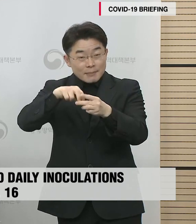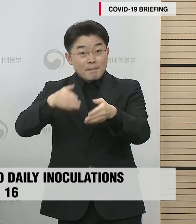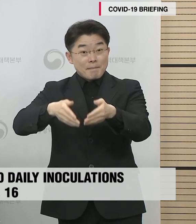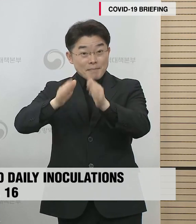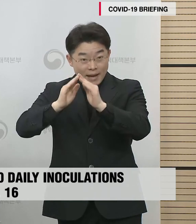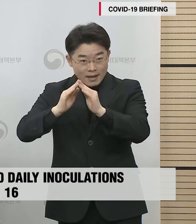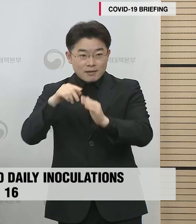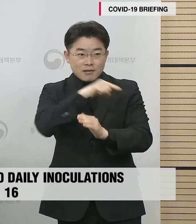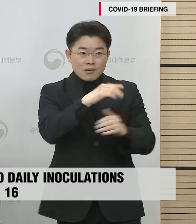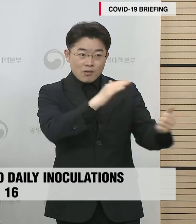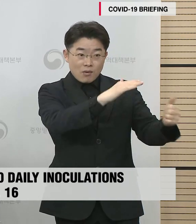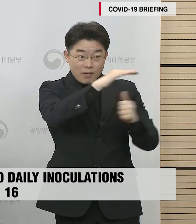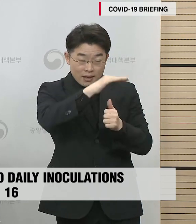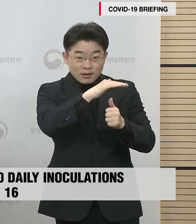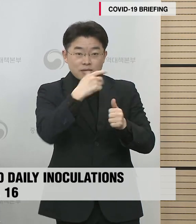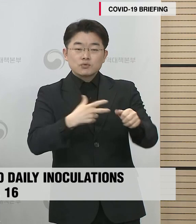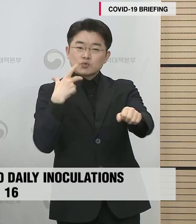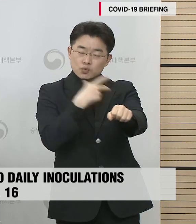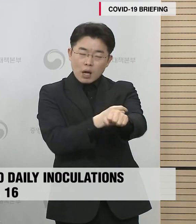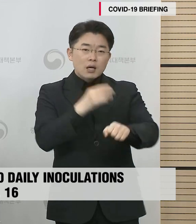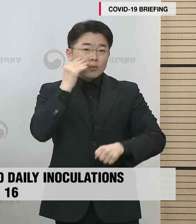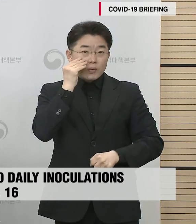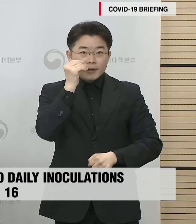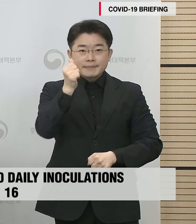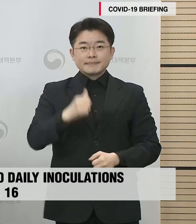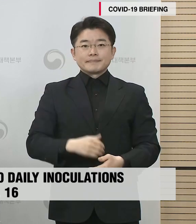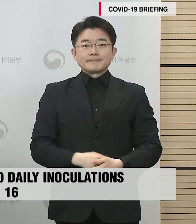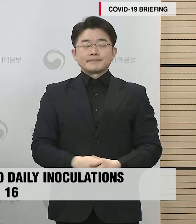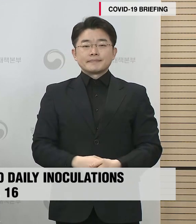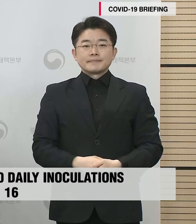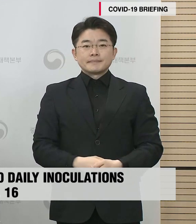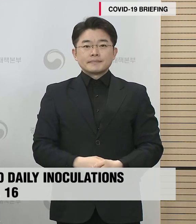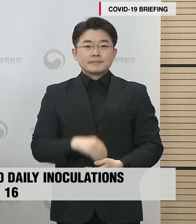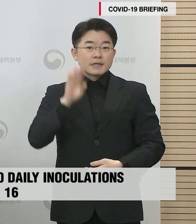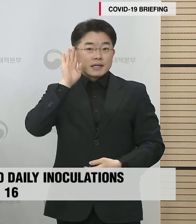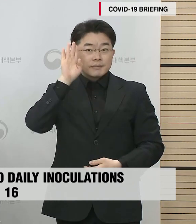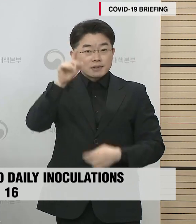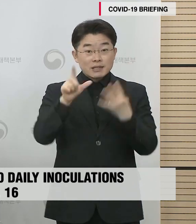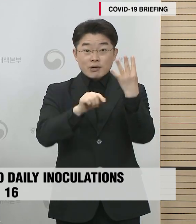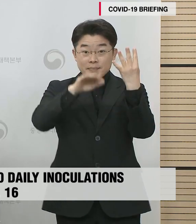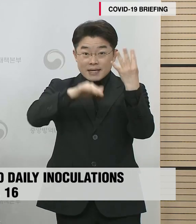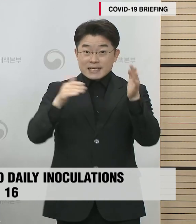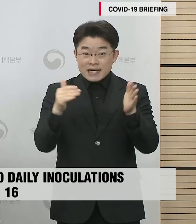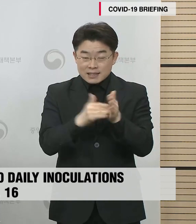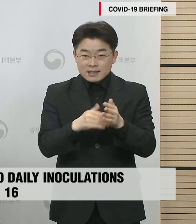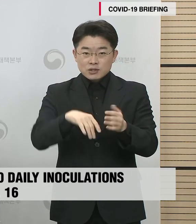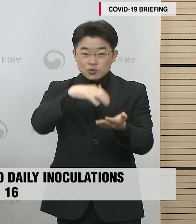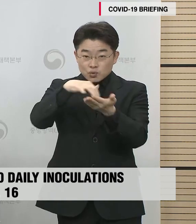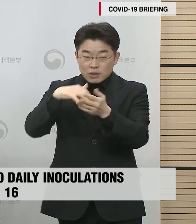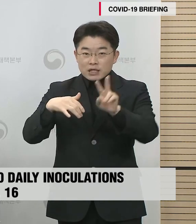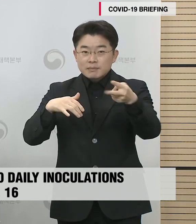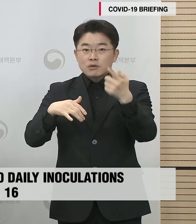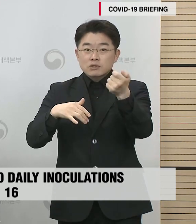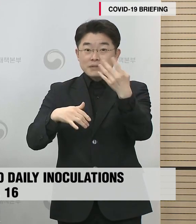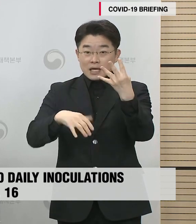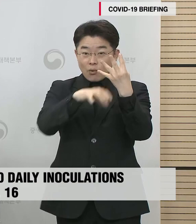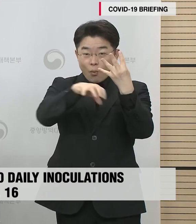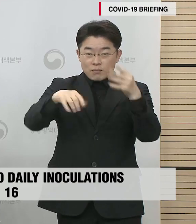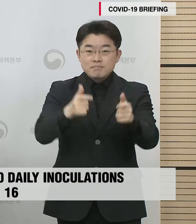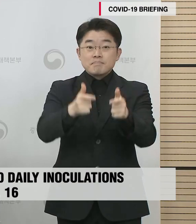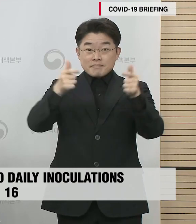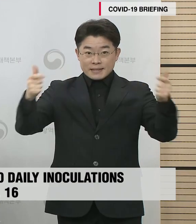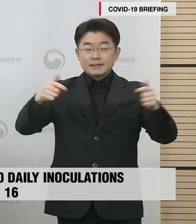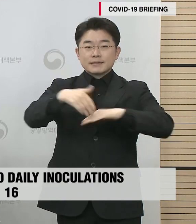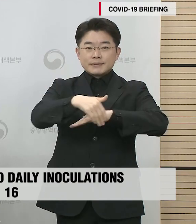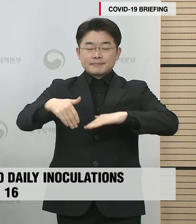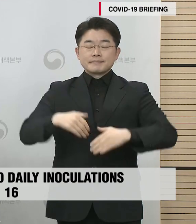these vaccination centers, especially for those over the age of 75. And until end of April, we will have